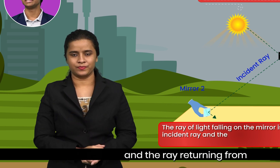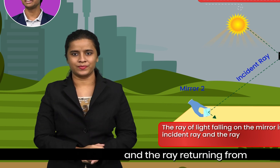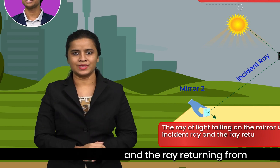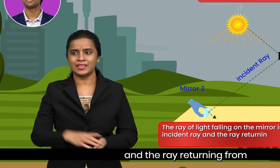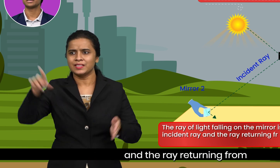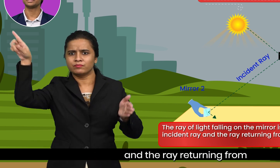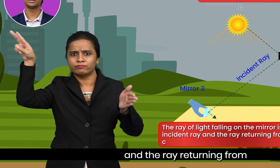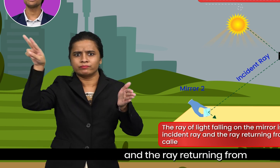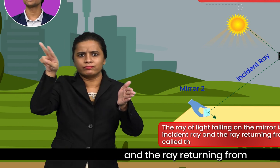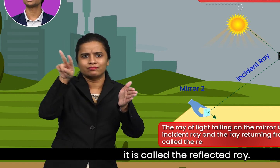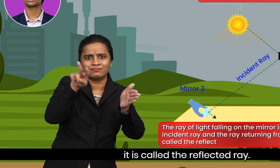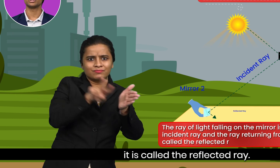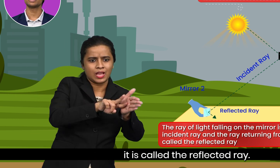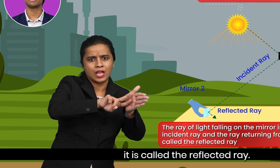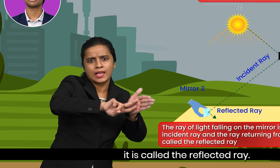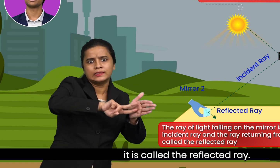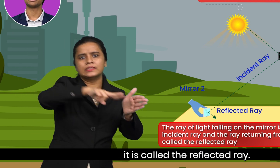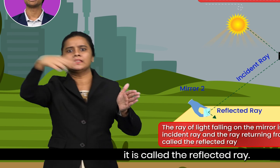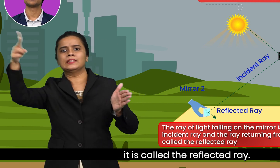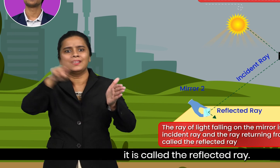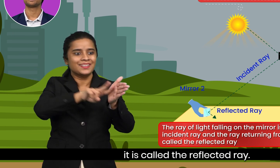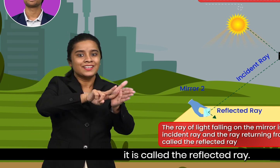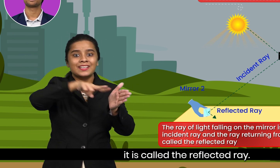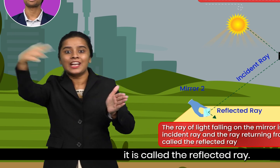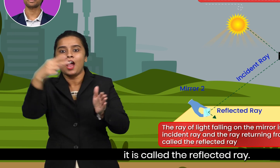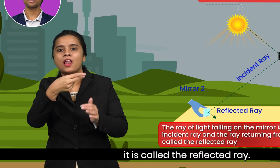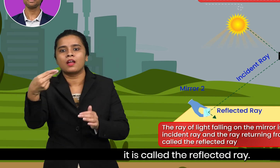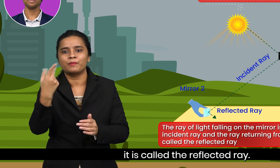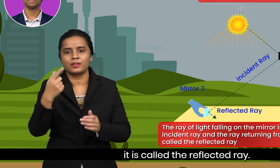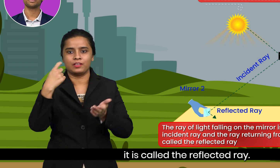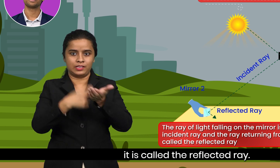And the ray returning from it is called the reflected ray.